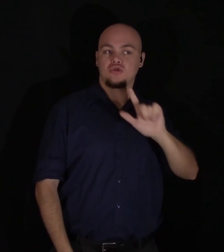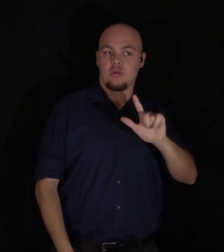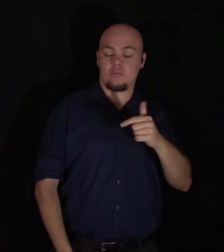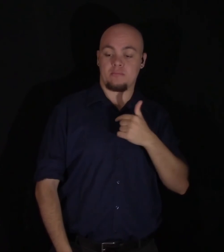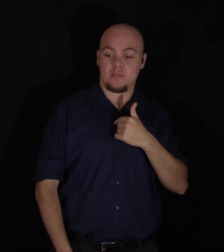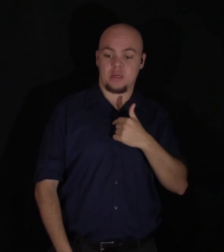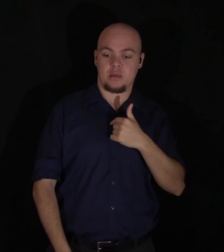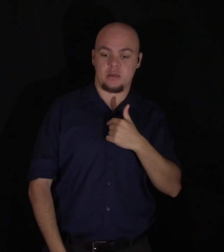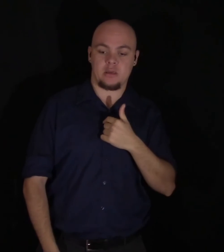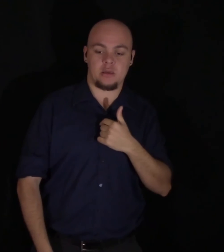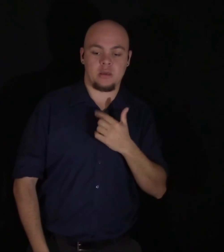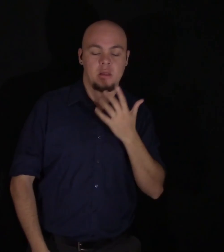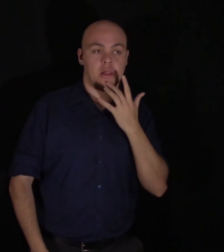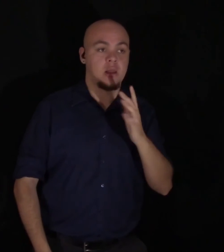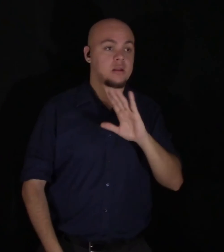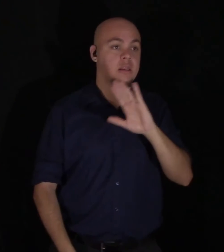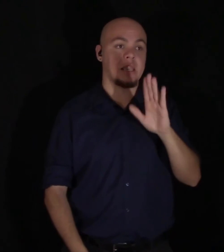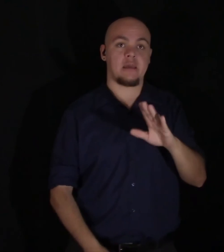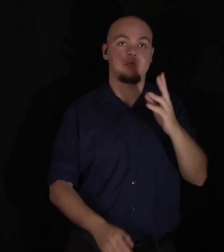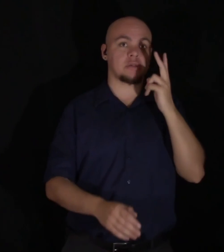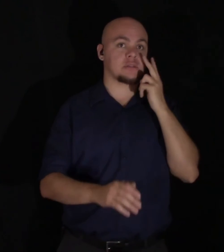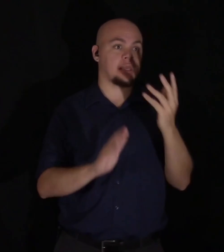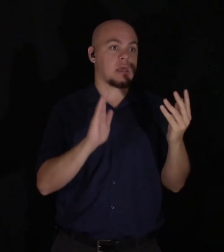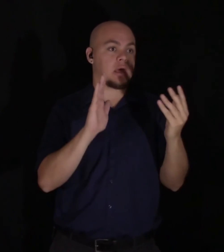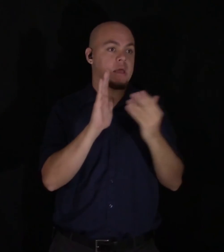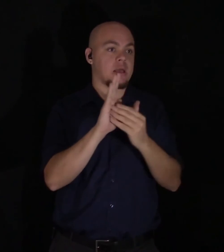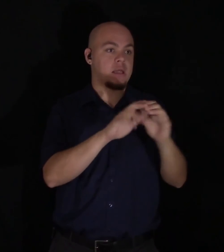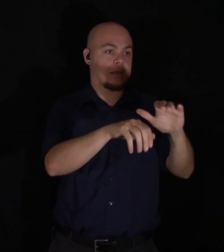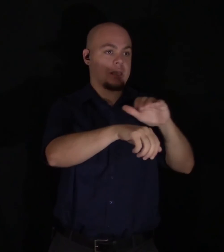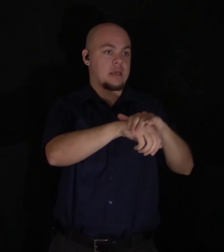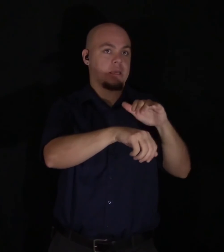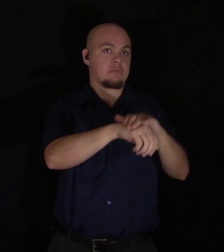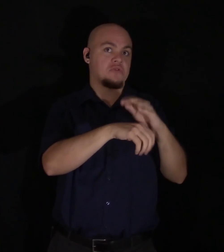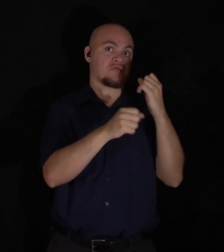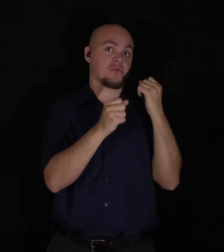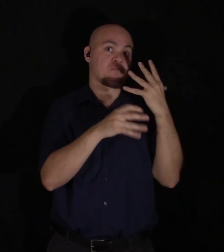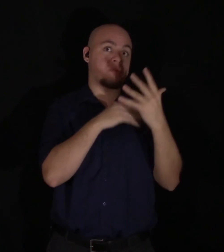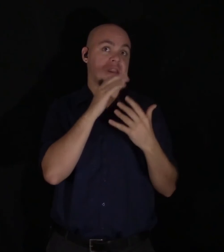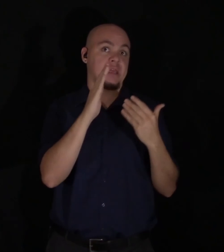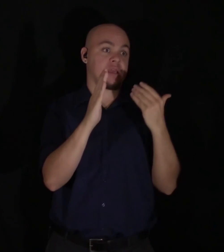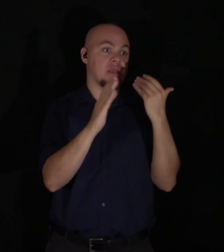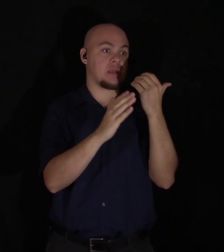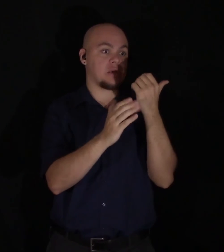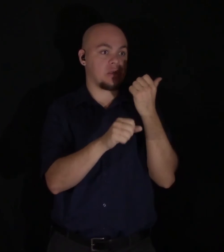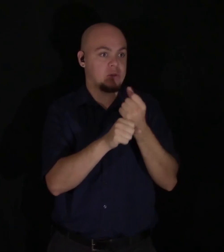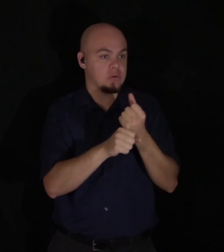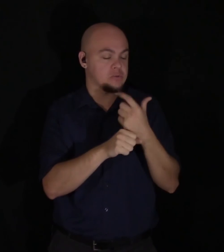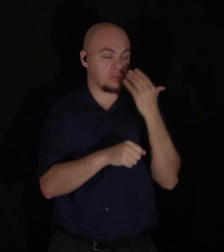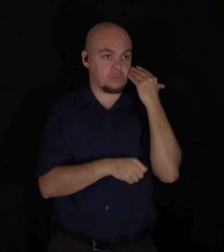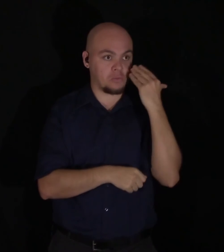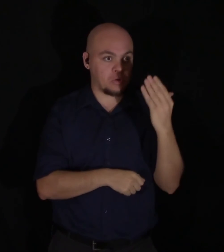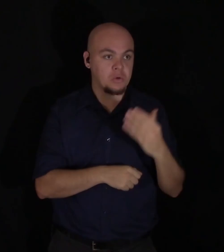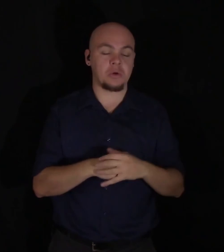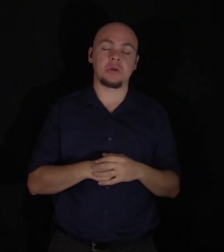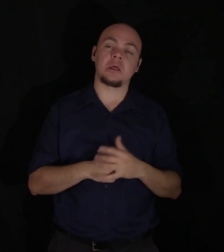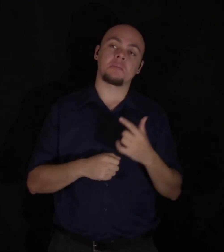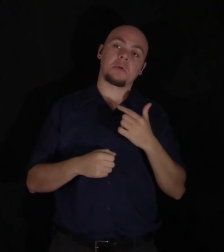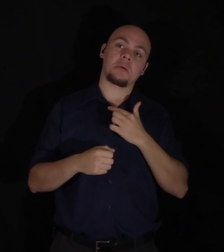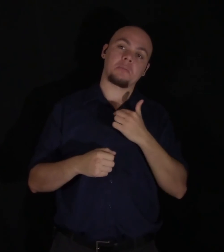not see my native land, perhaps for many years. I am, however, in good spirits.